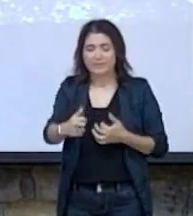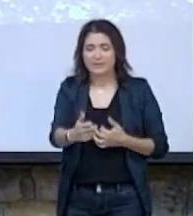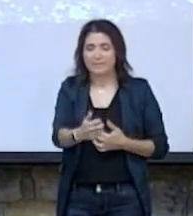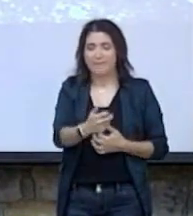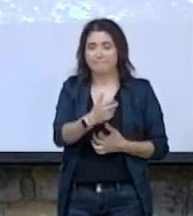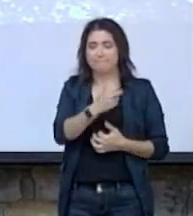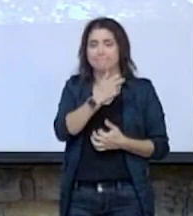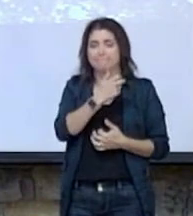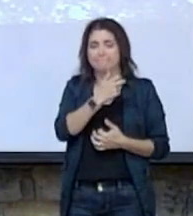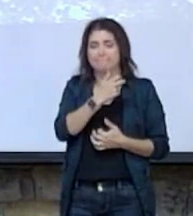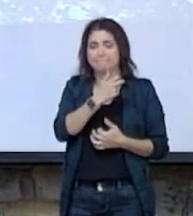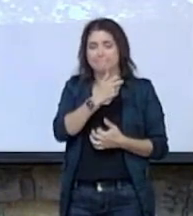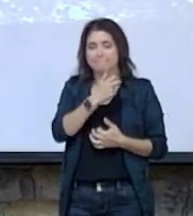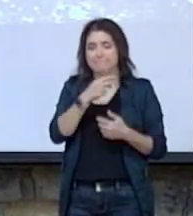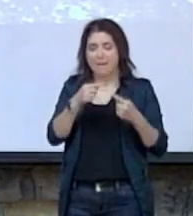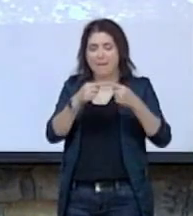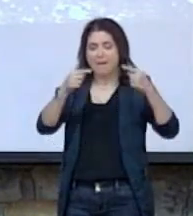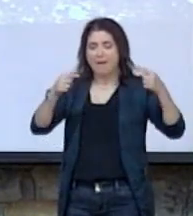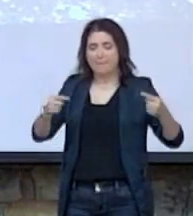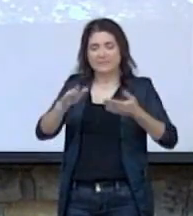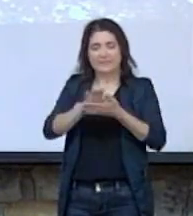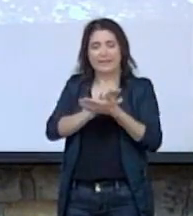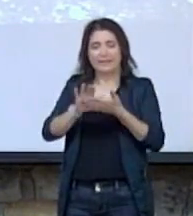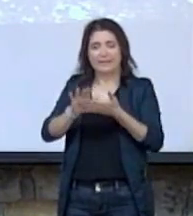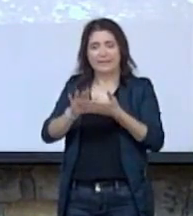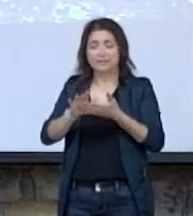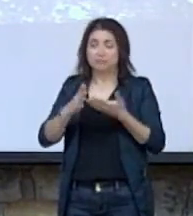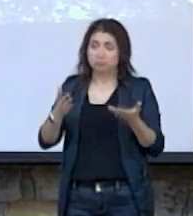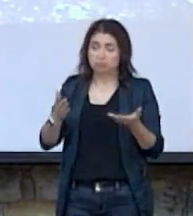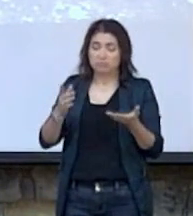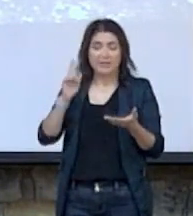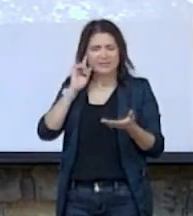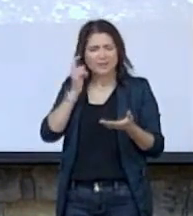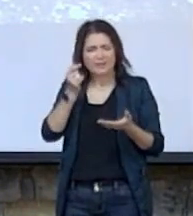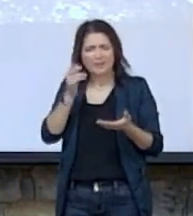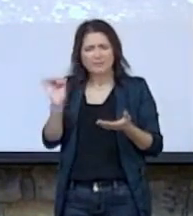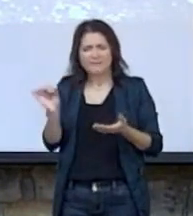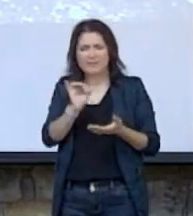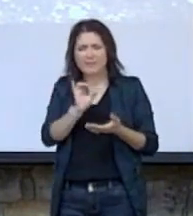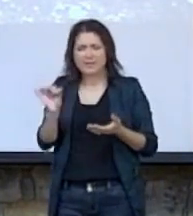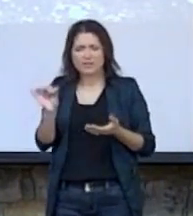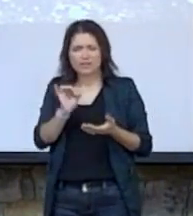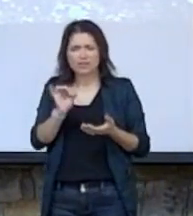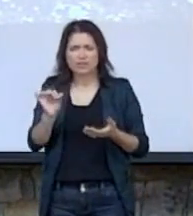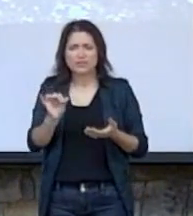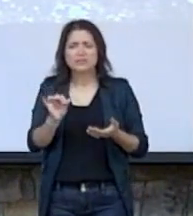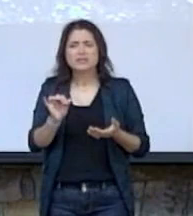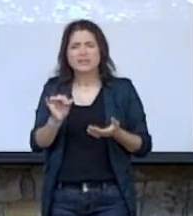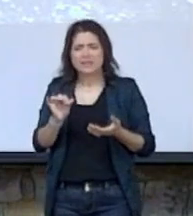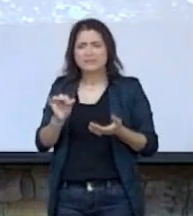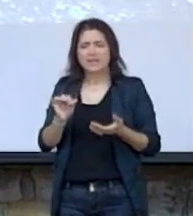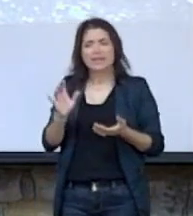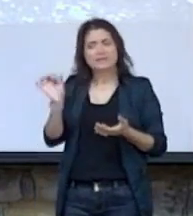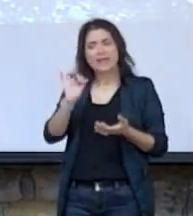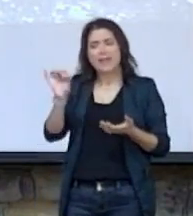be ceremonially clean. Well, that sounds kind of familiar, doesn't it? Looks a lot like a baptistry today, we might say.